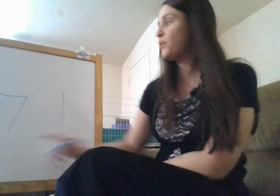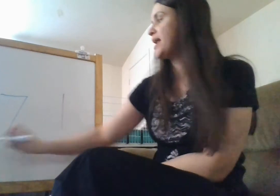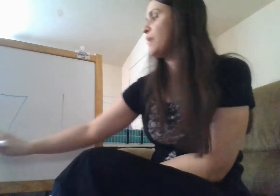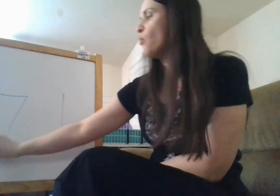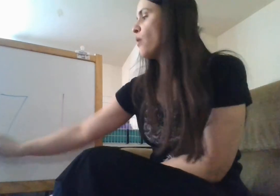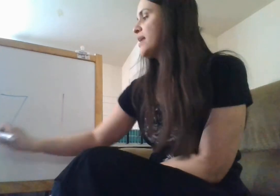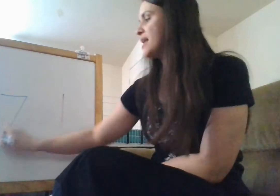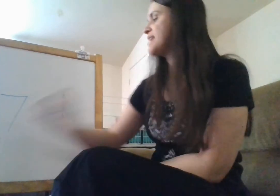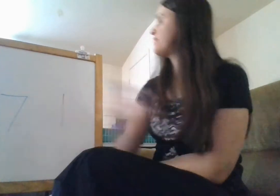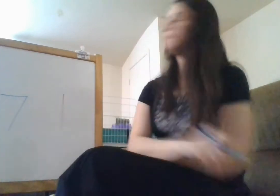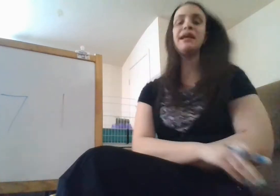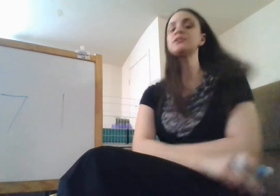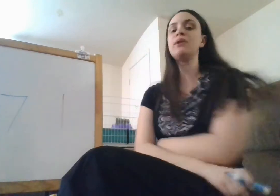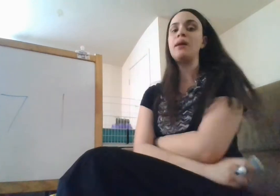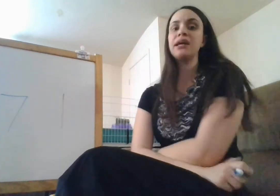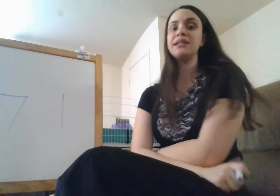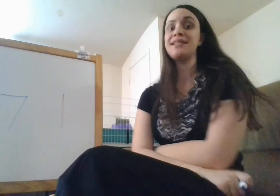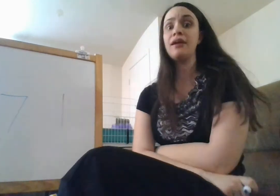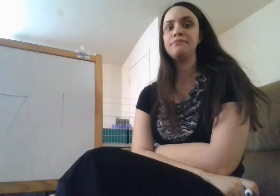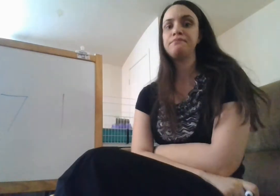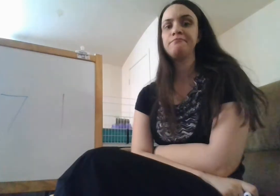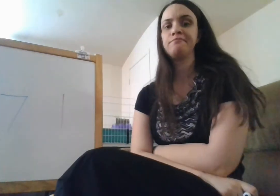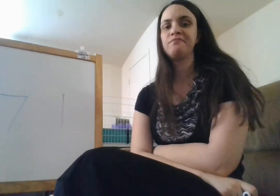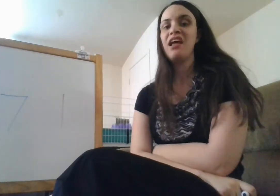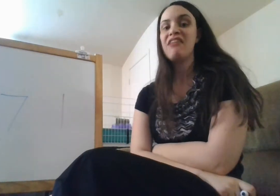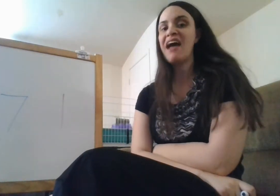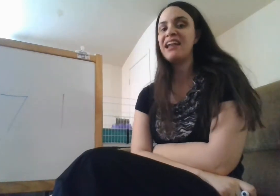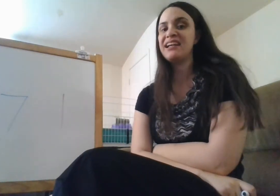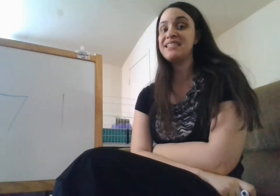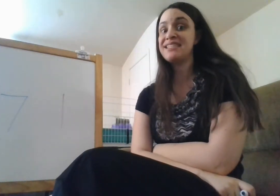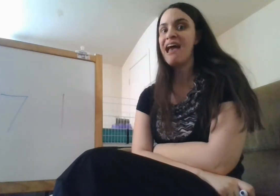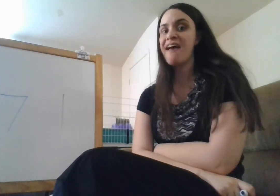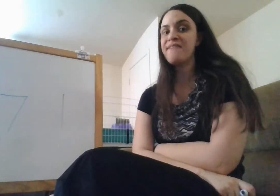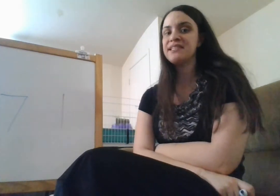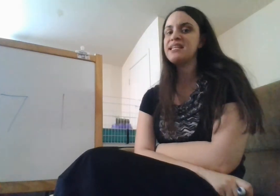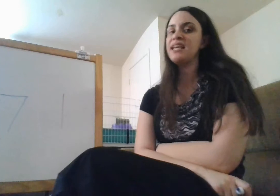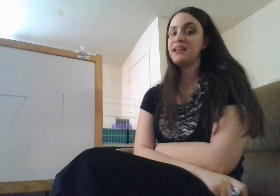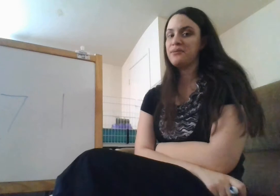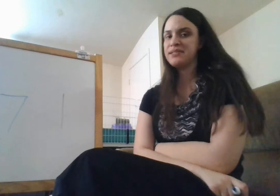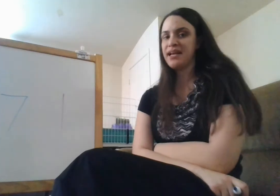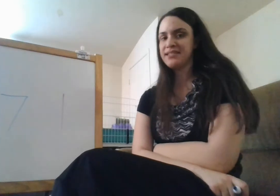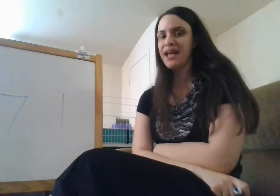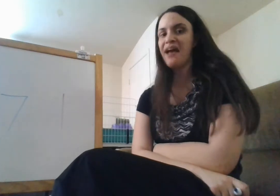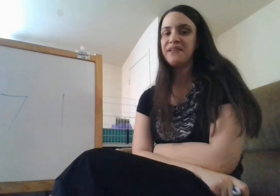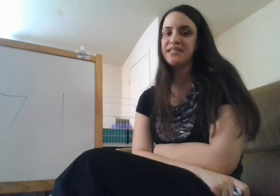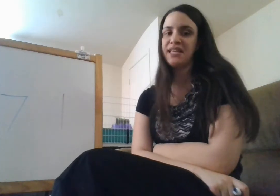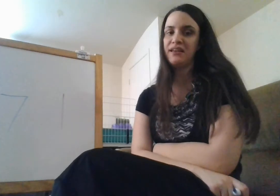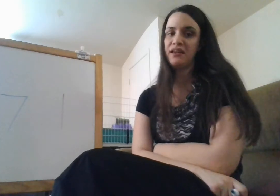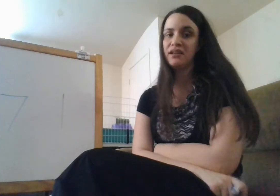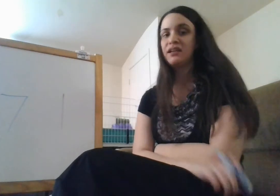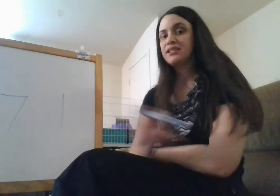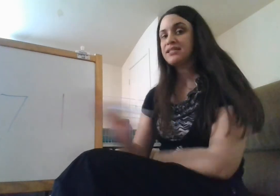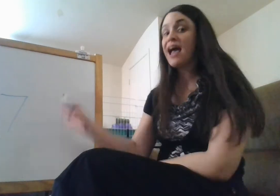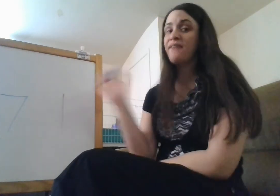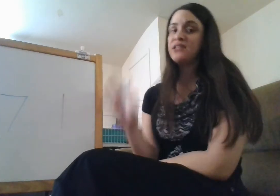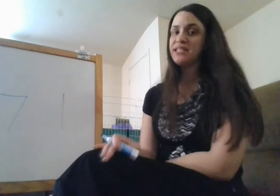a 1 and a 7 makes? What number is that? That is 17. Can we say 17? 17.